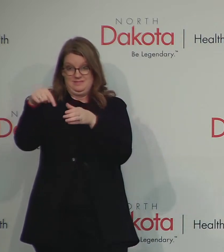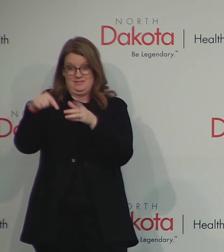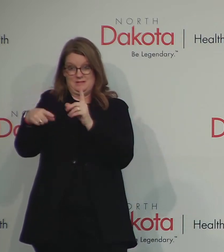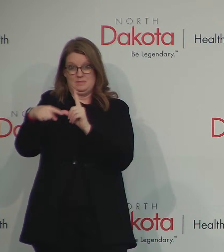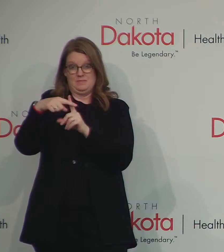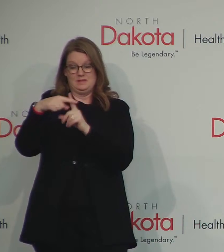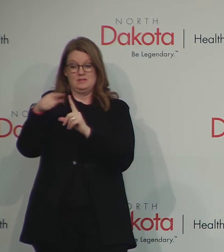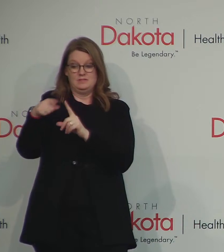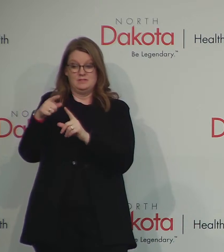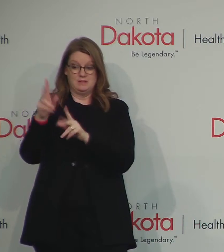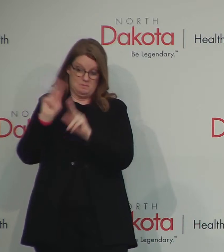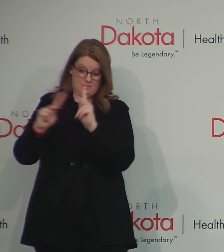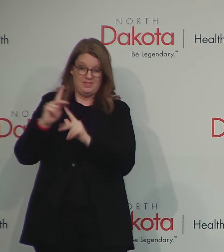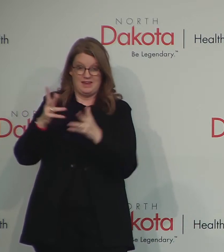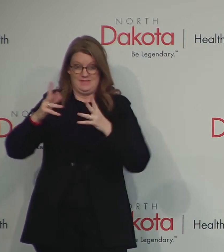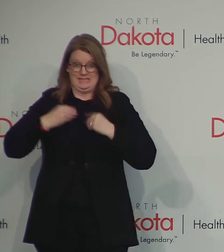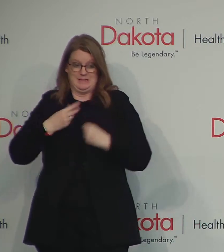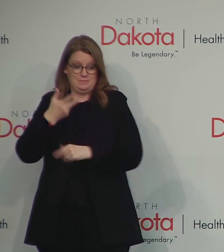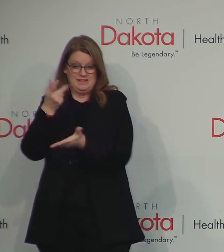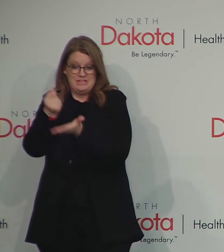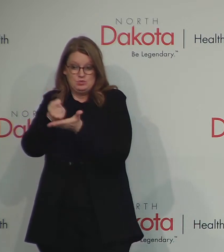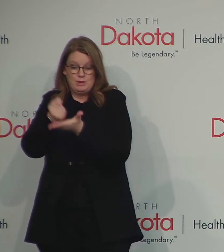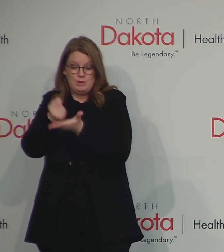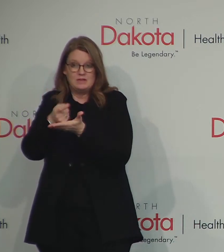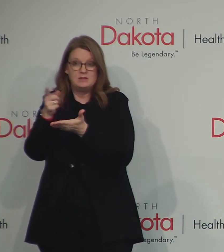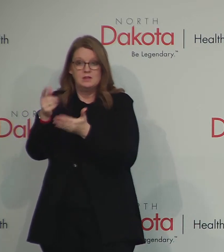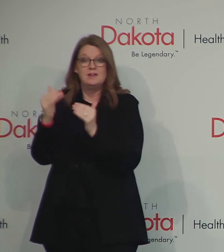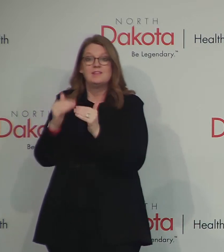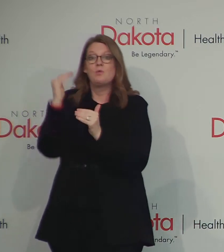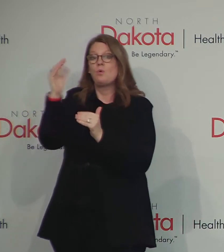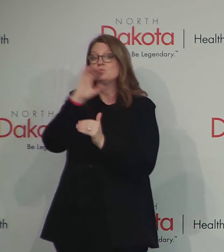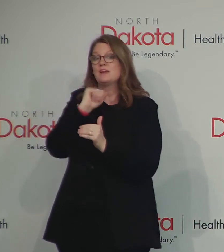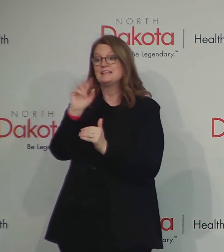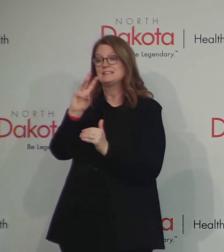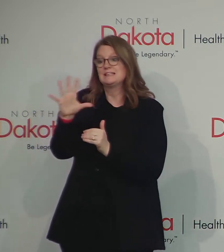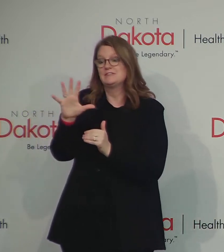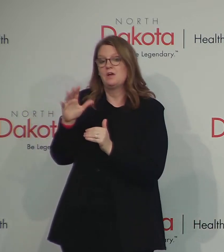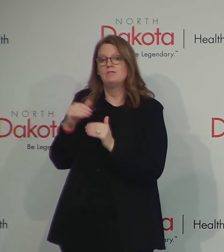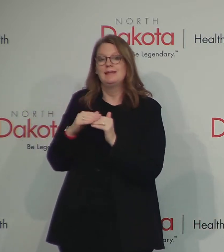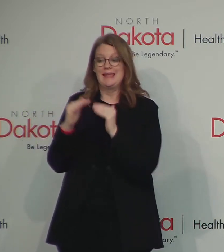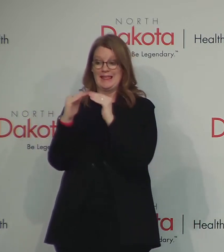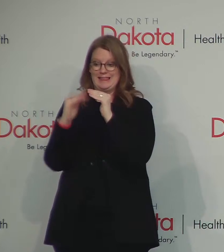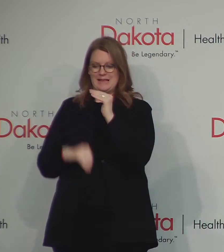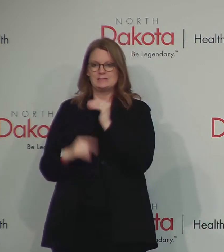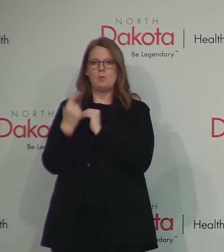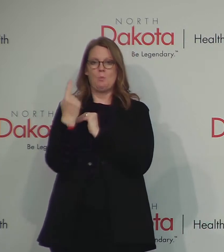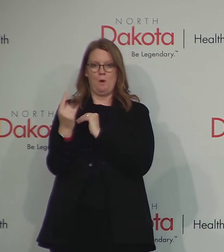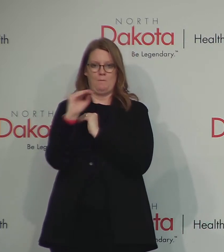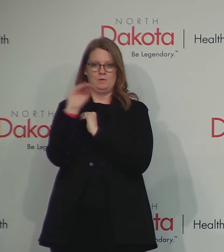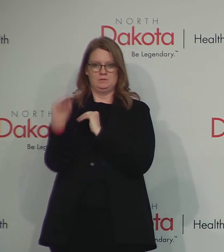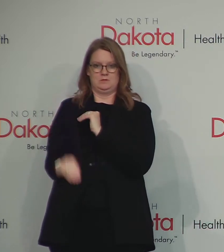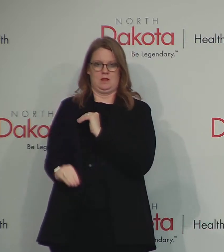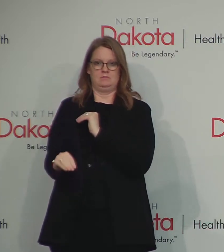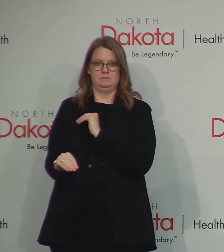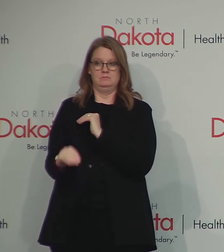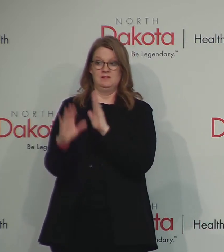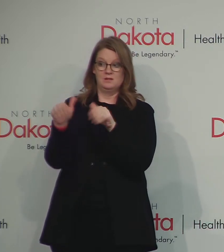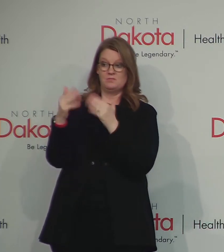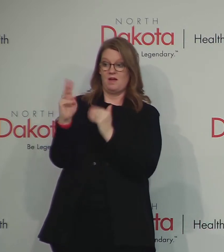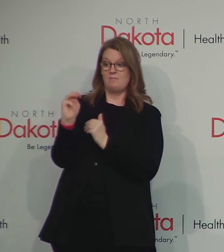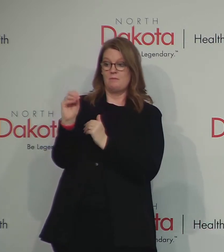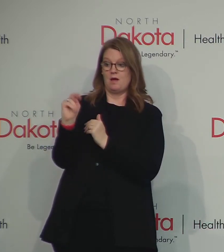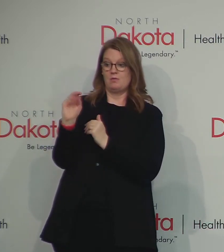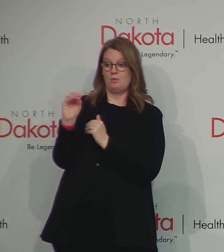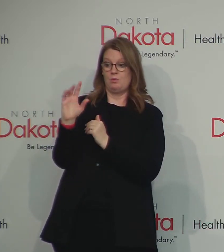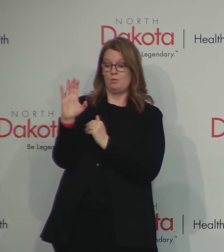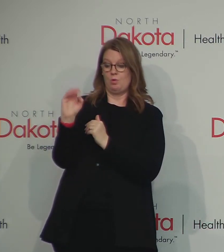the monoclonal antibodies, most of those people are over age 65. Less than 1% of the people receiving monoclonal antibodies